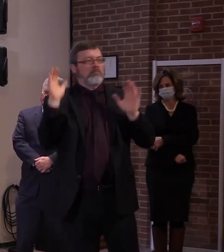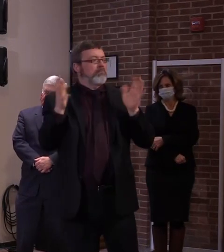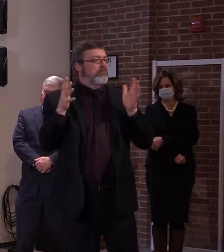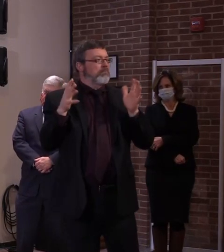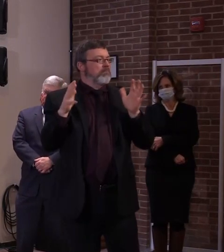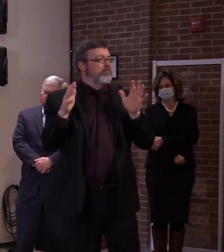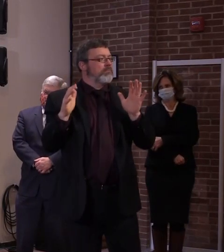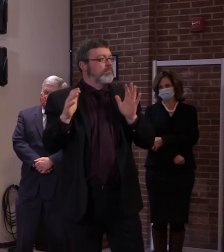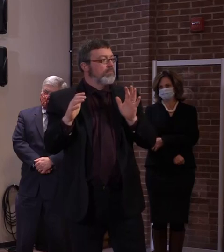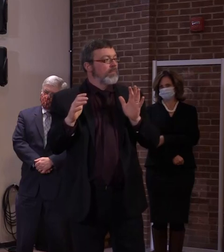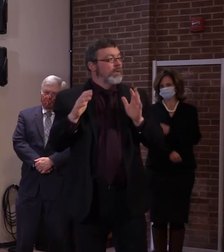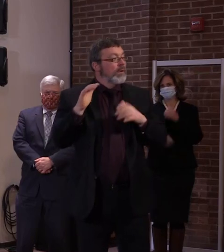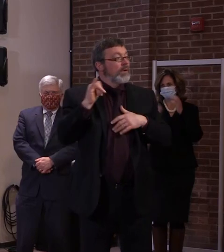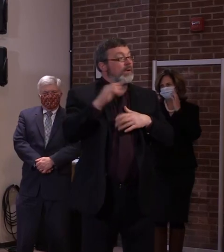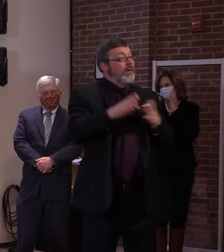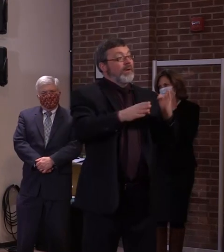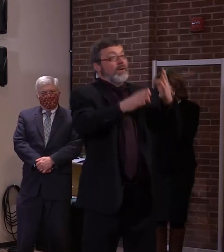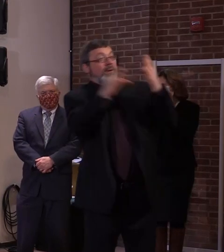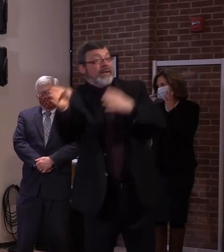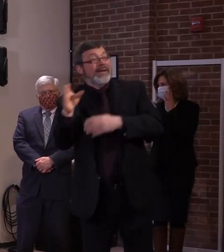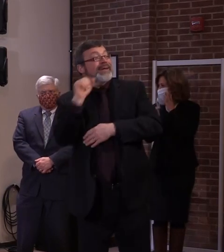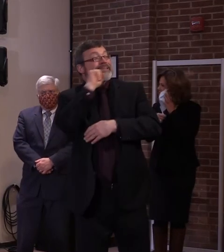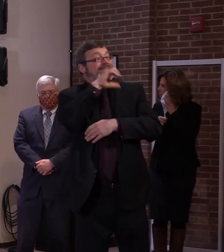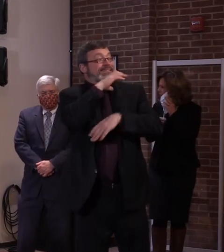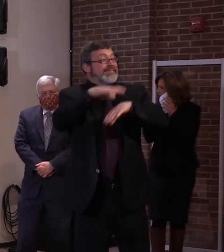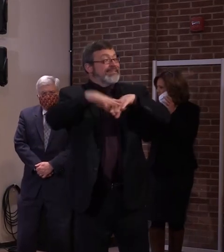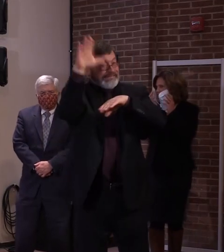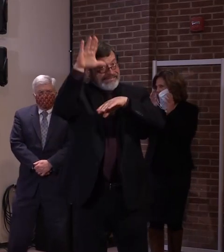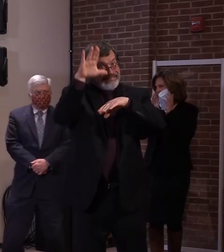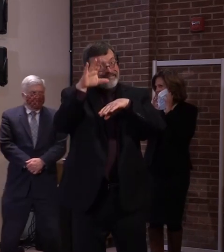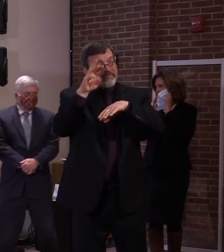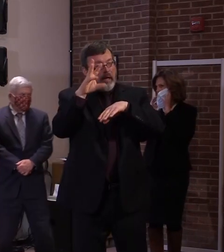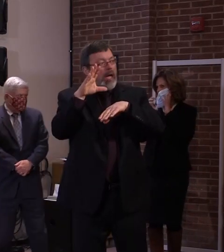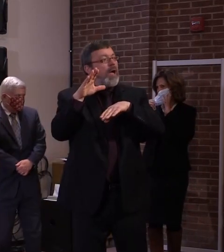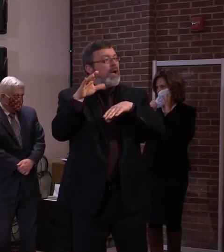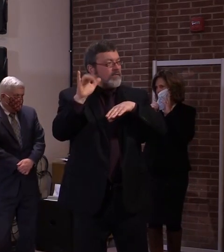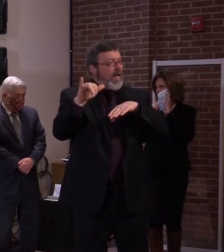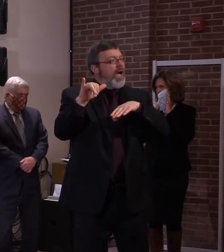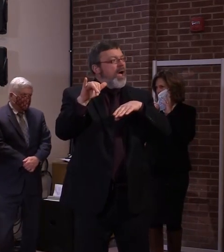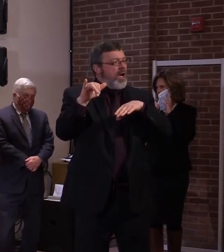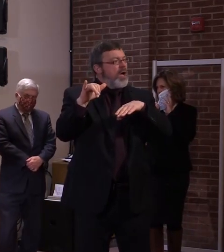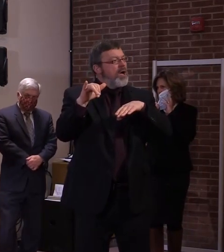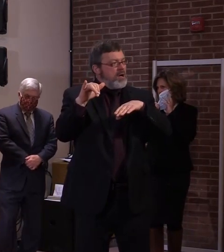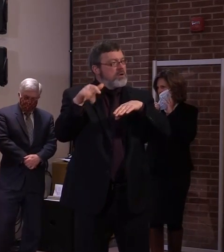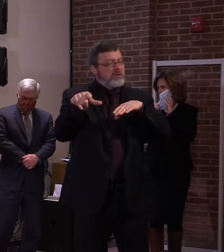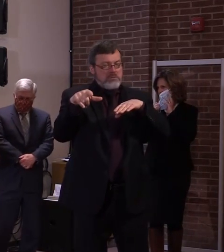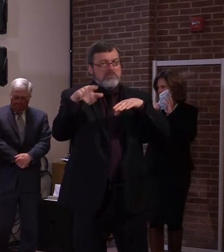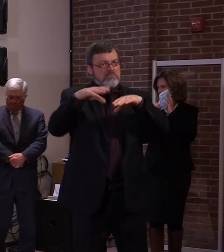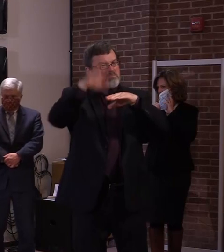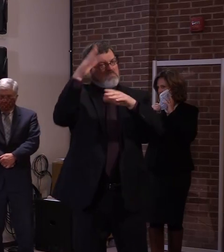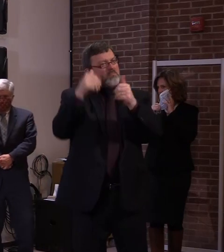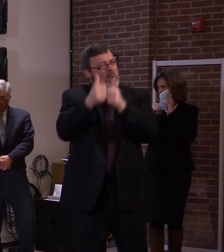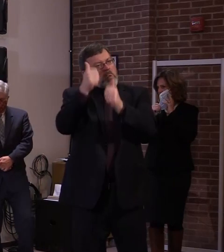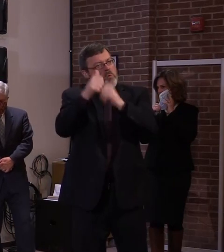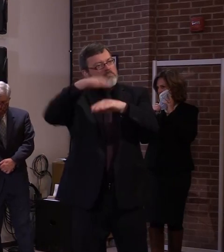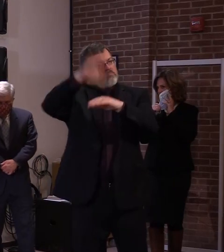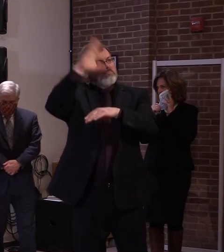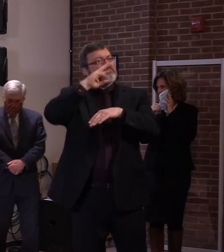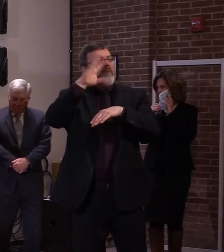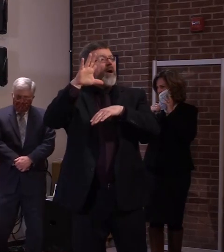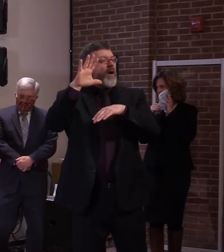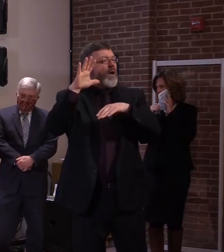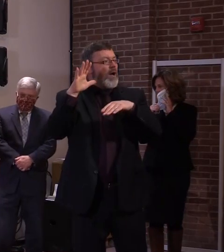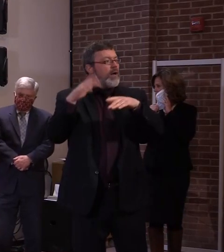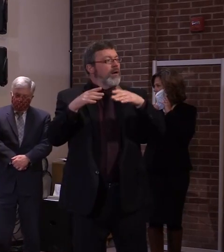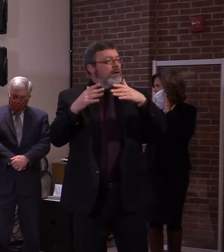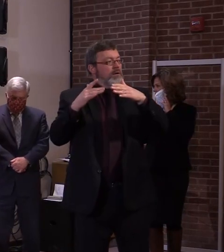skewing older. There's more 65 and older, more 50 and older than those under 50. But that's approximately the number, 216,000.